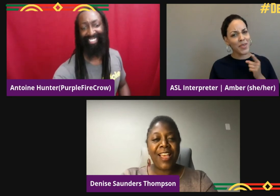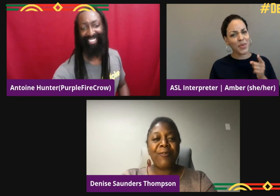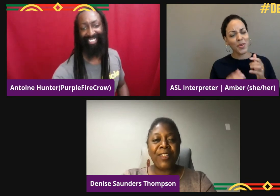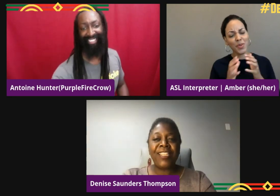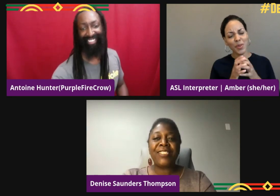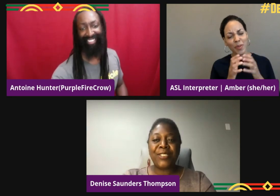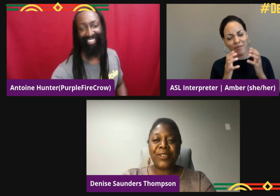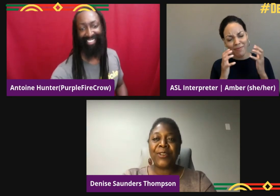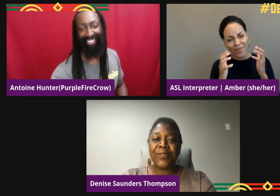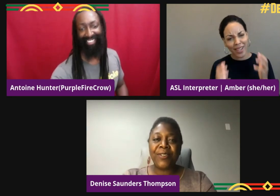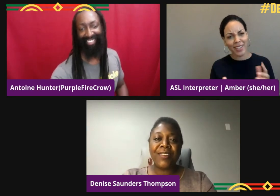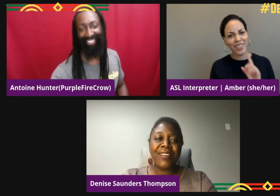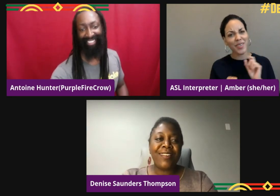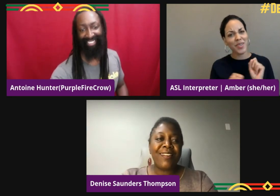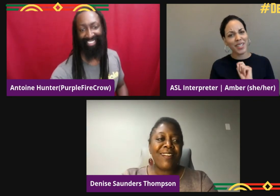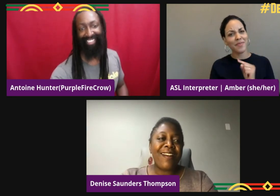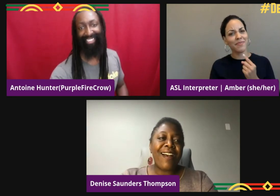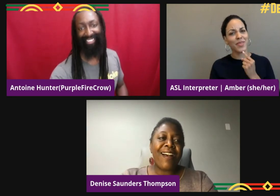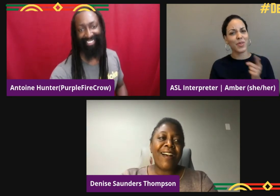much. I really do.